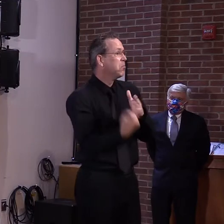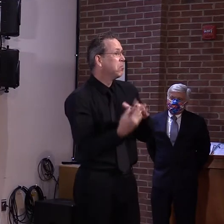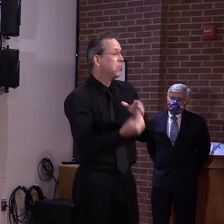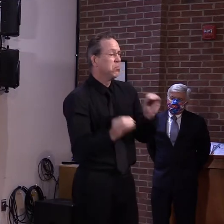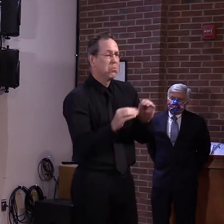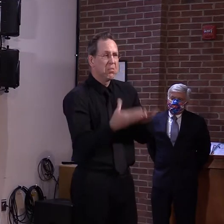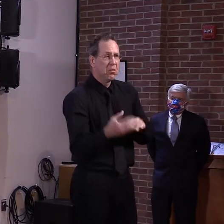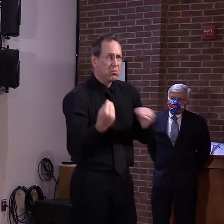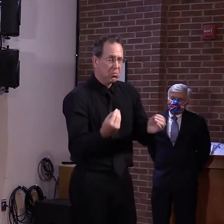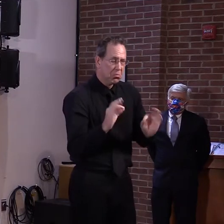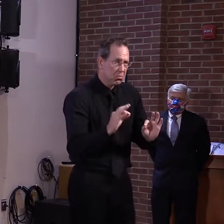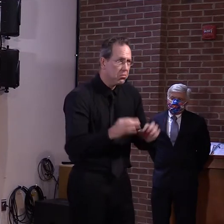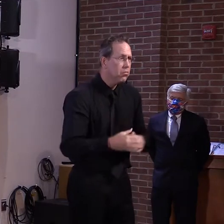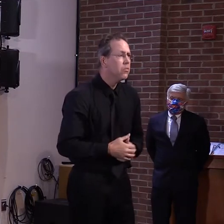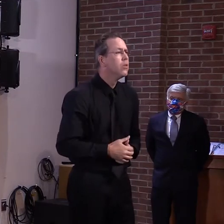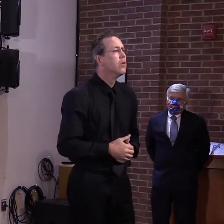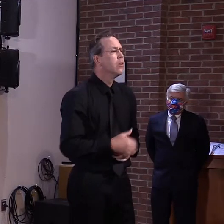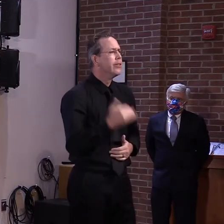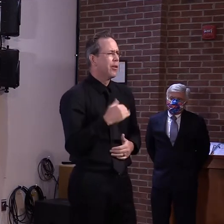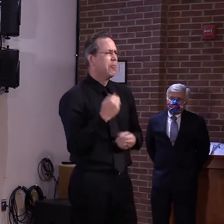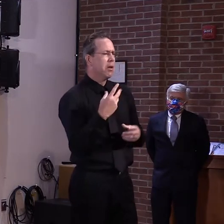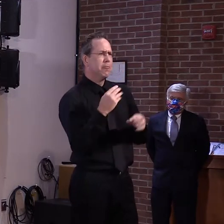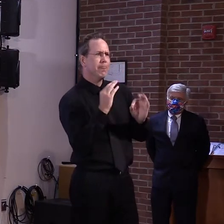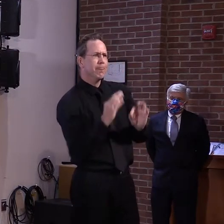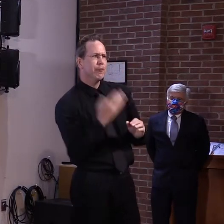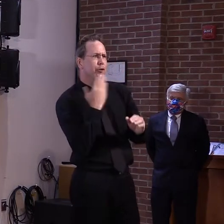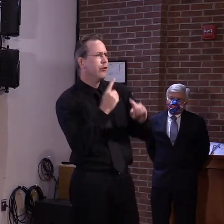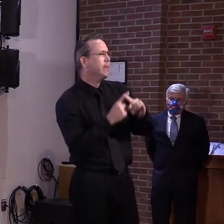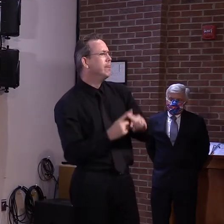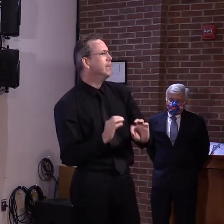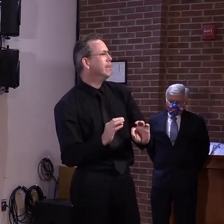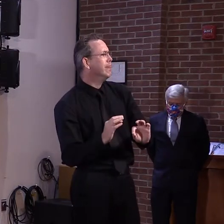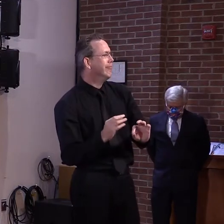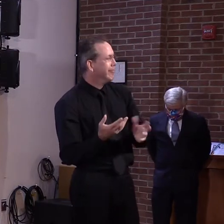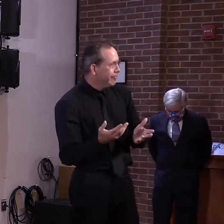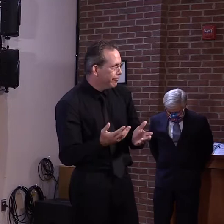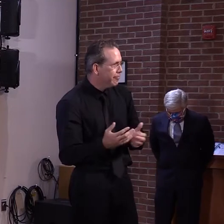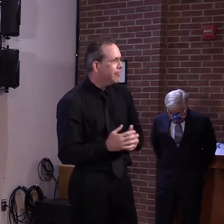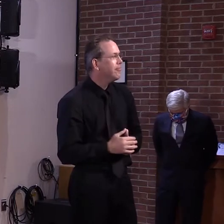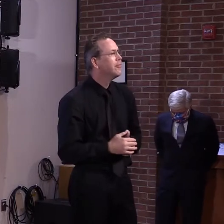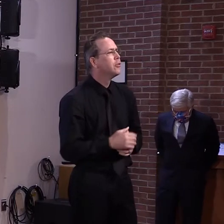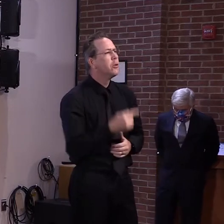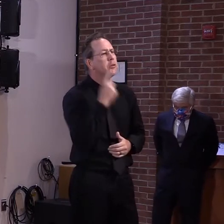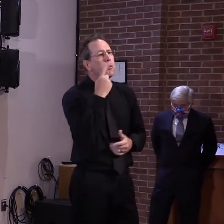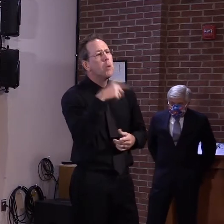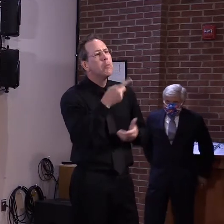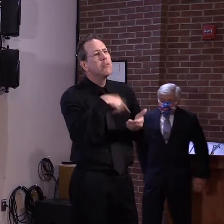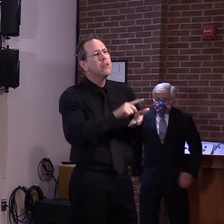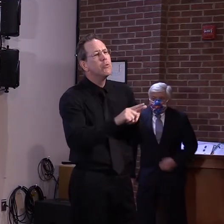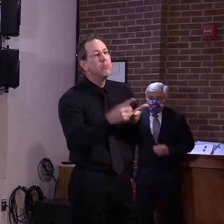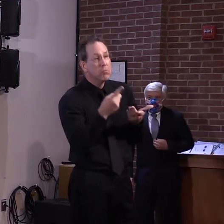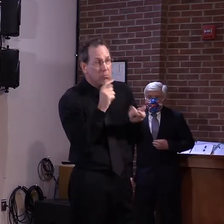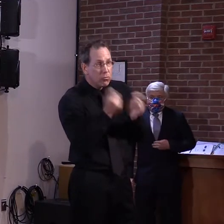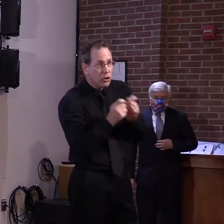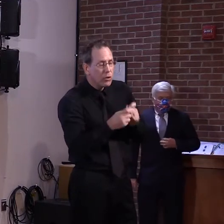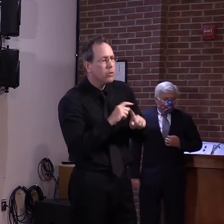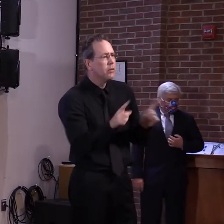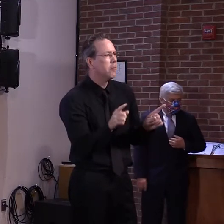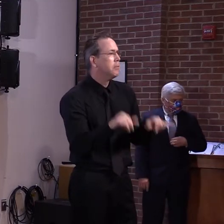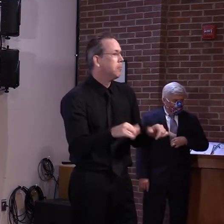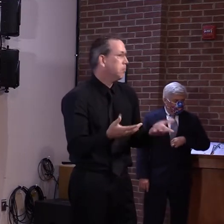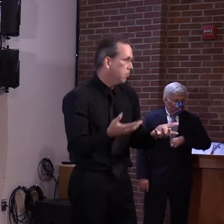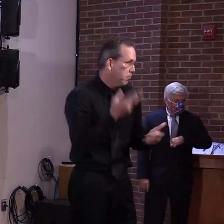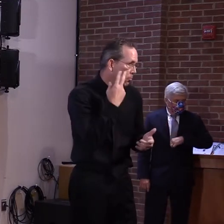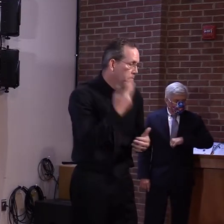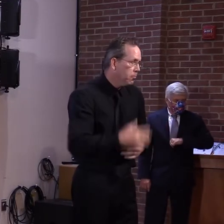a lot of good news, again, leading into the restart for K through 12. Looking again at the monthly totals, you can see if you